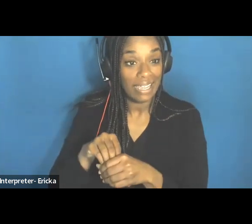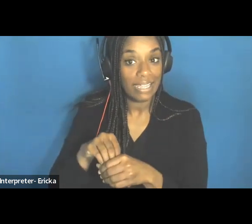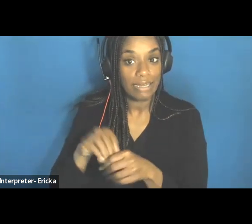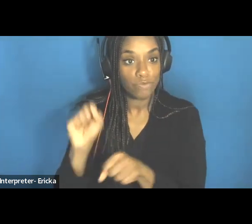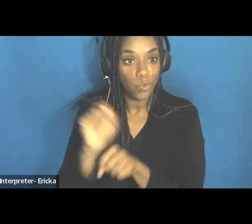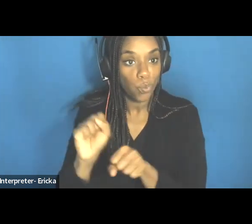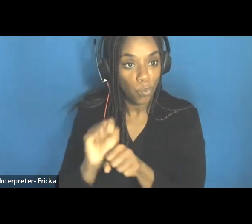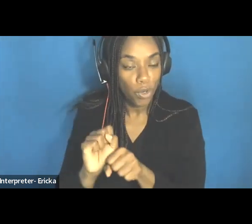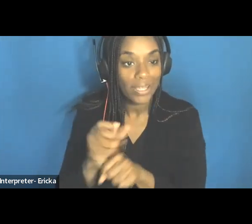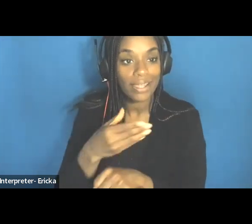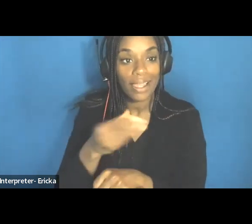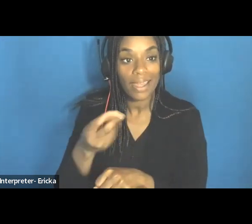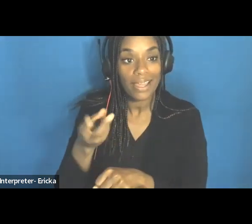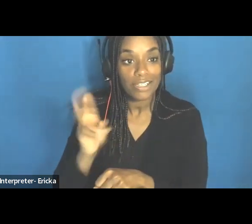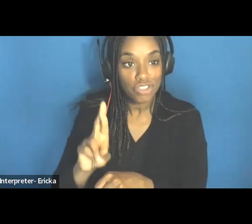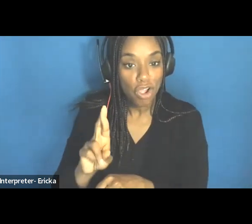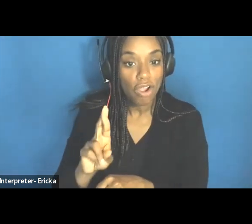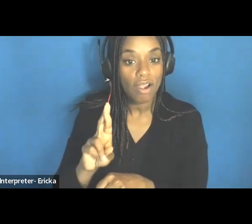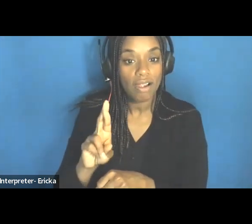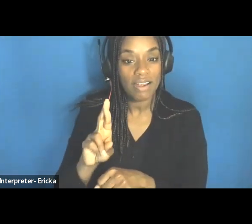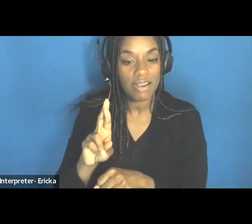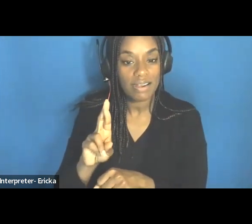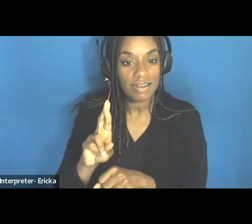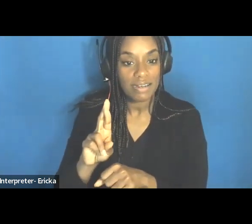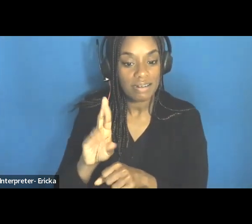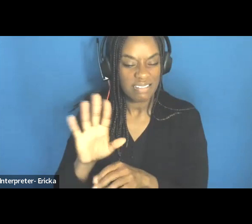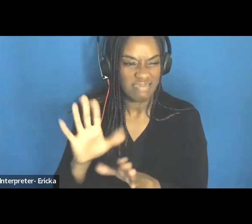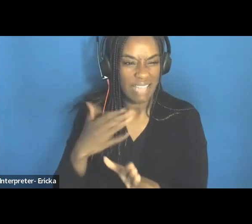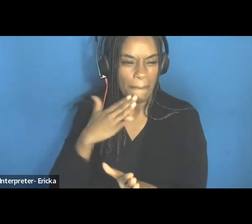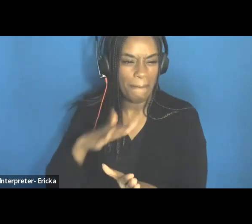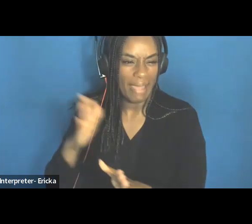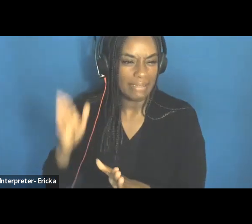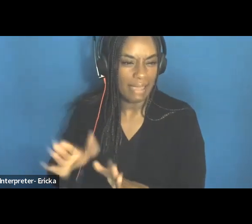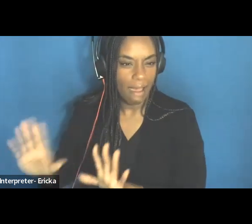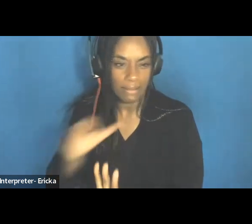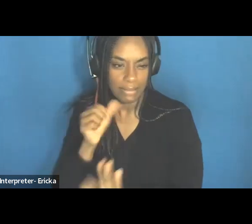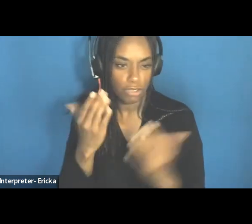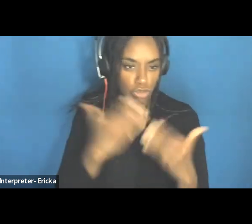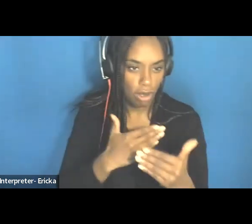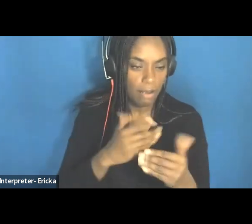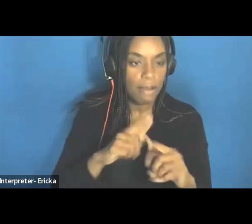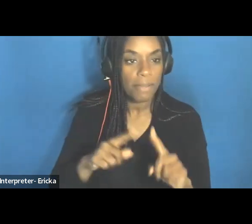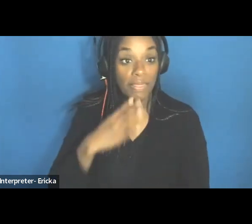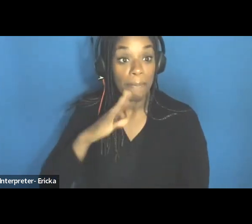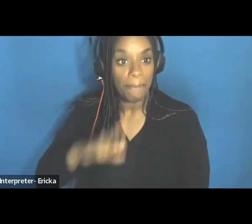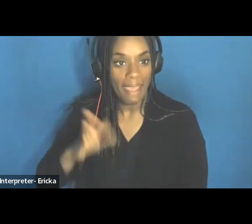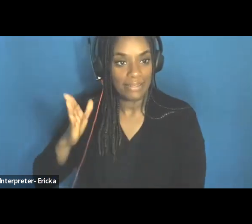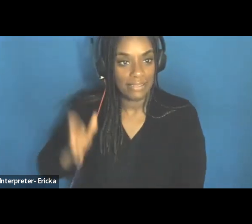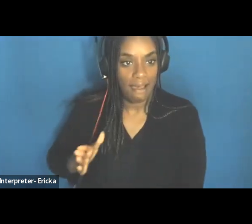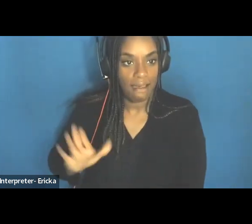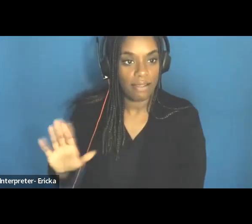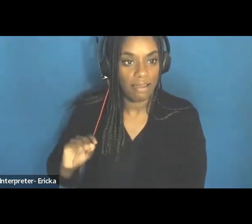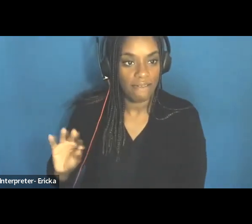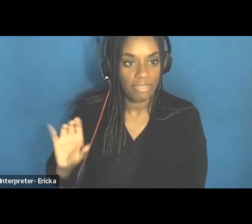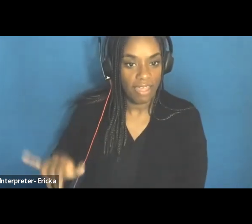human resources on this in the bad side of it, not dark, but in the bad, that's what I meant. Trying